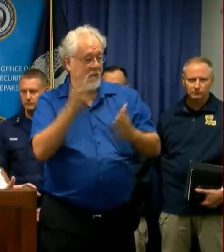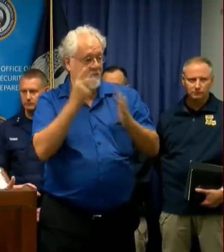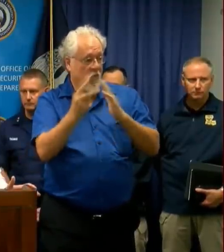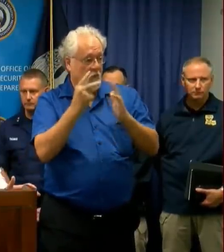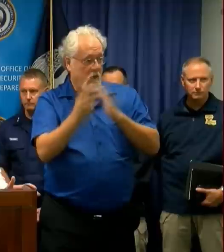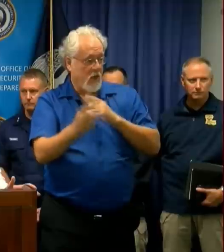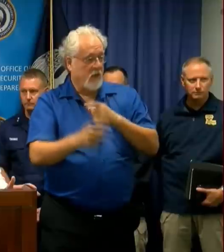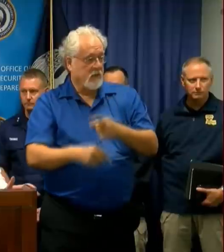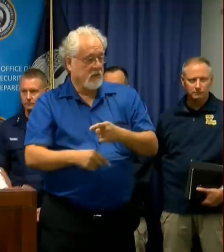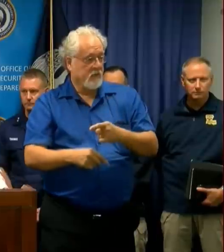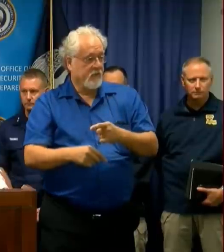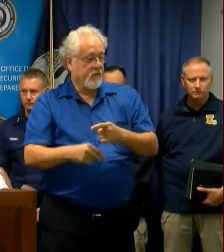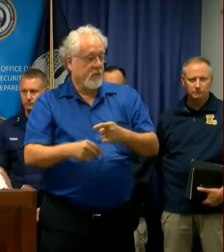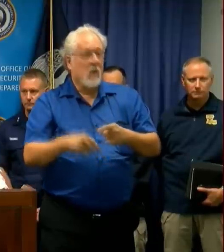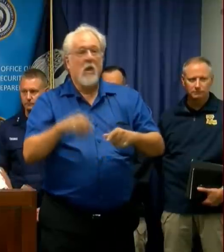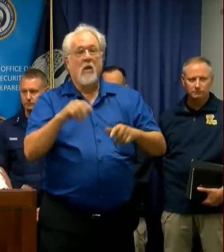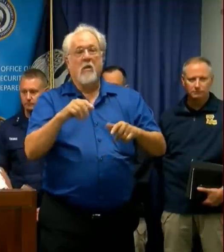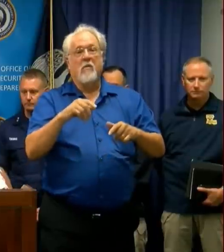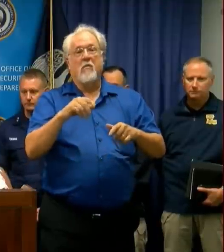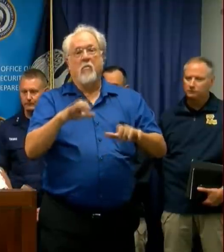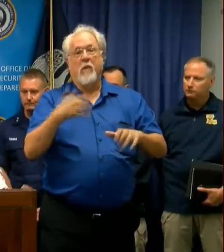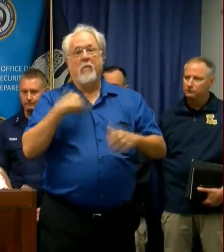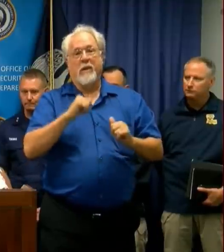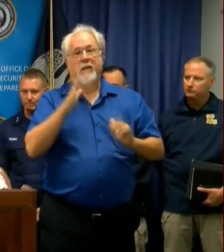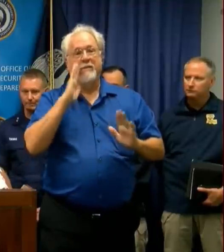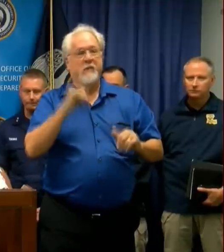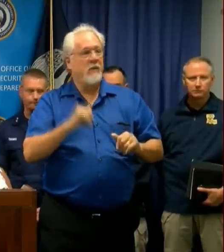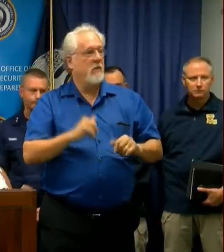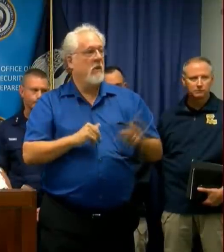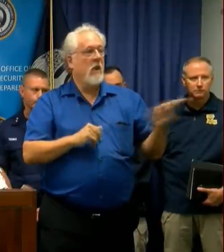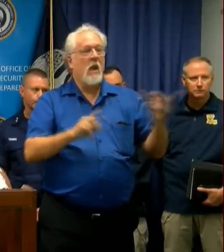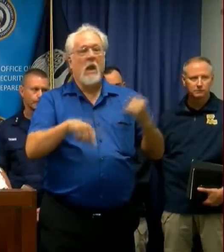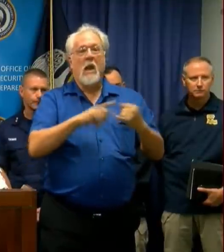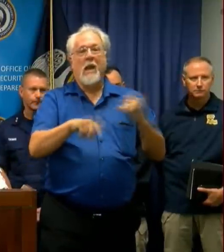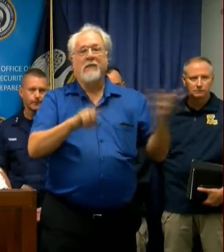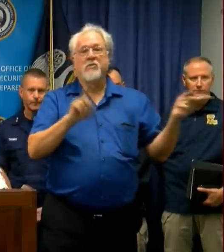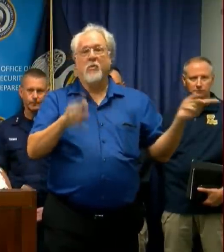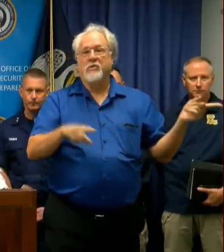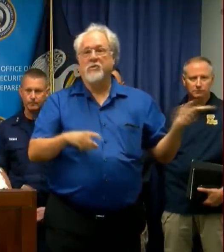forecast of rain that we can expect. One last